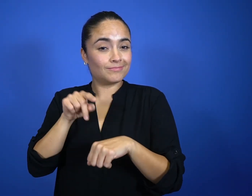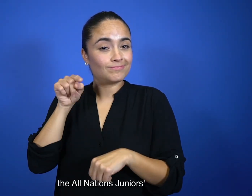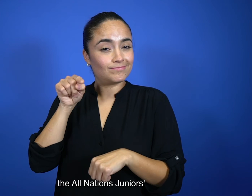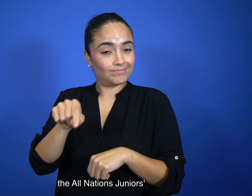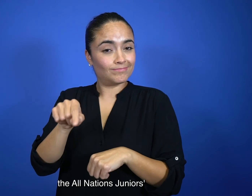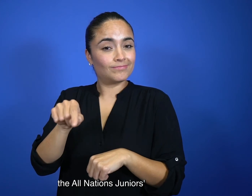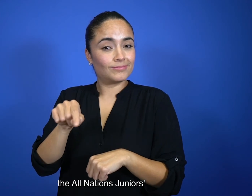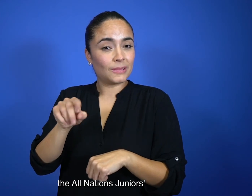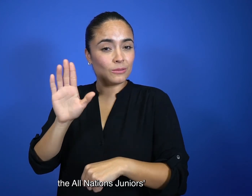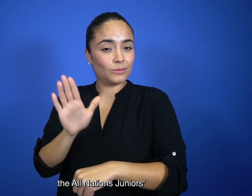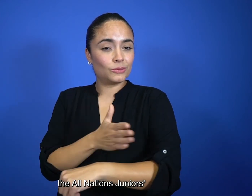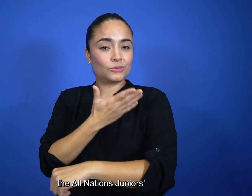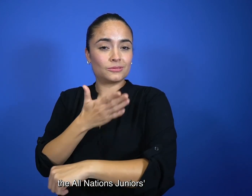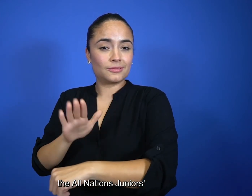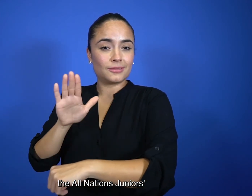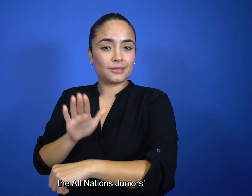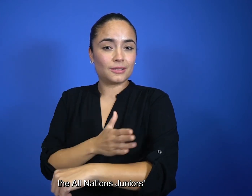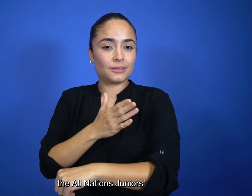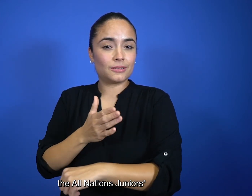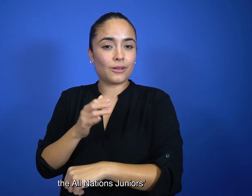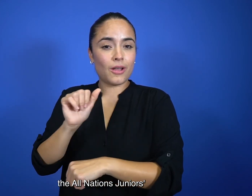the All Nations